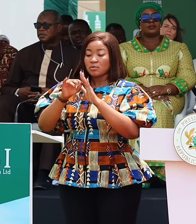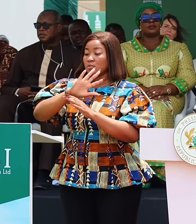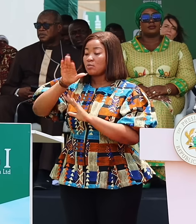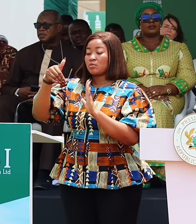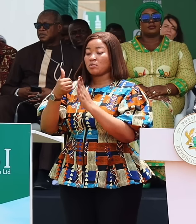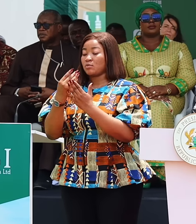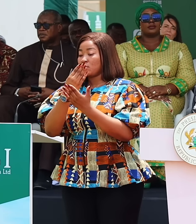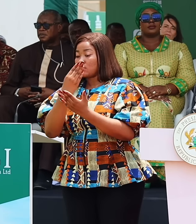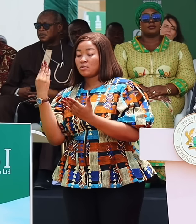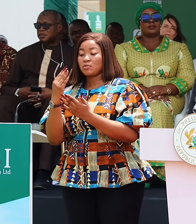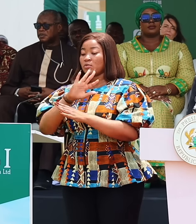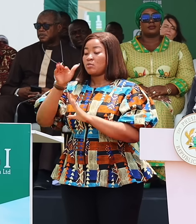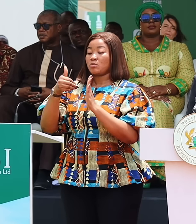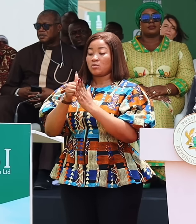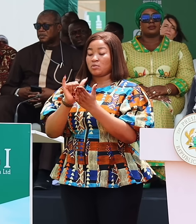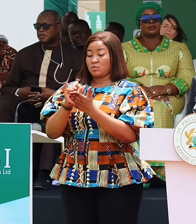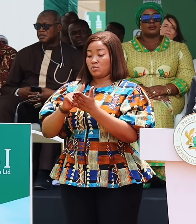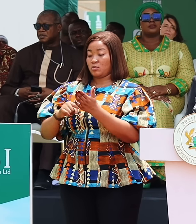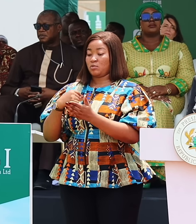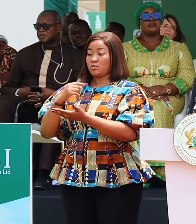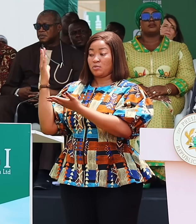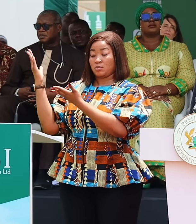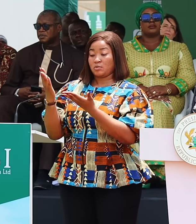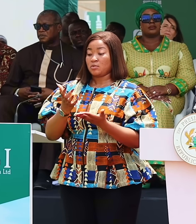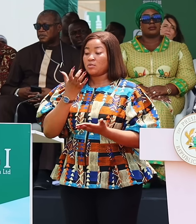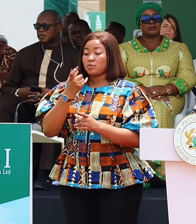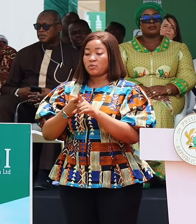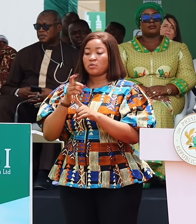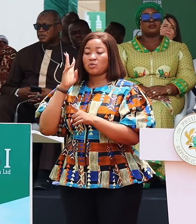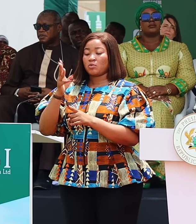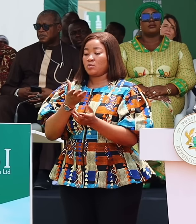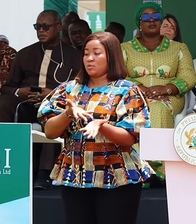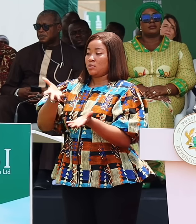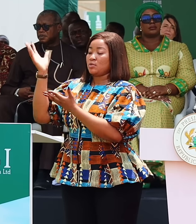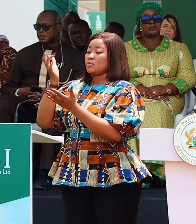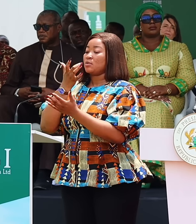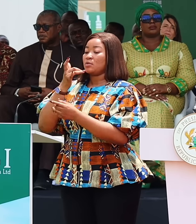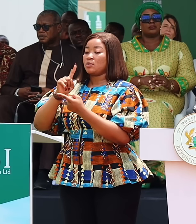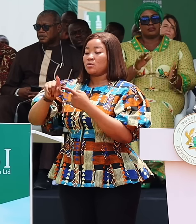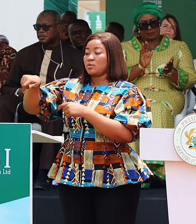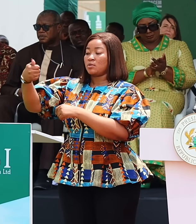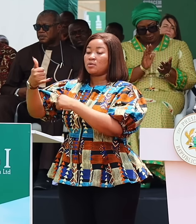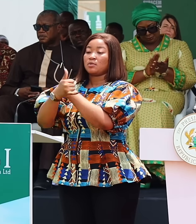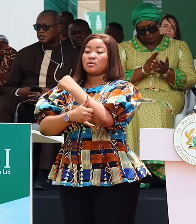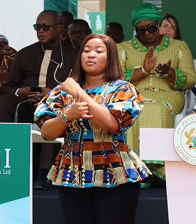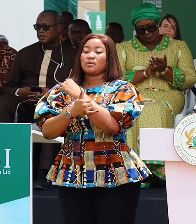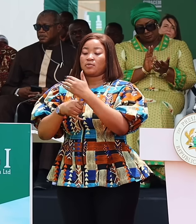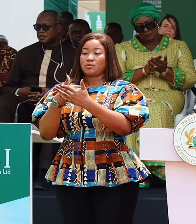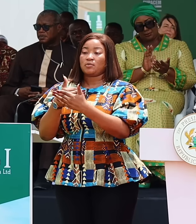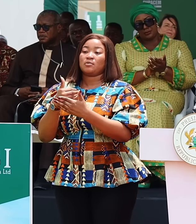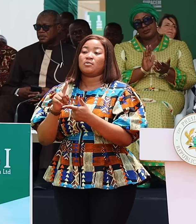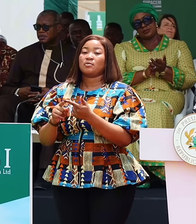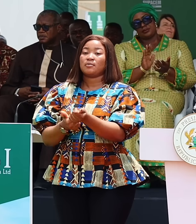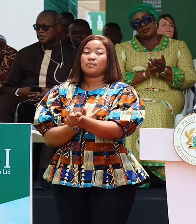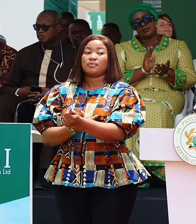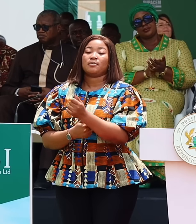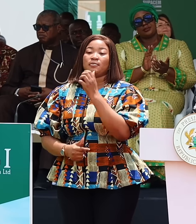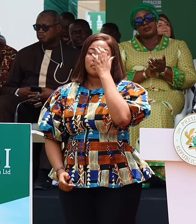and everything for which we currently import glass. We would even export glass to our neighboring countries.